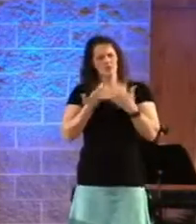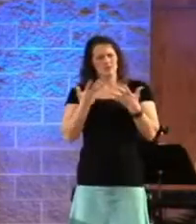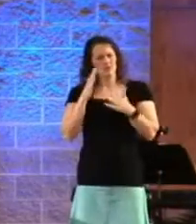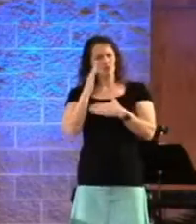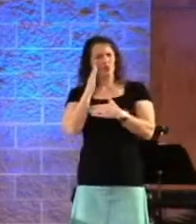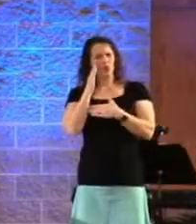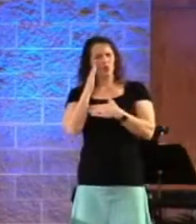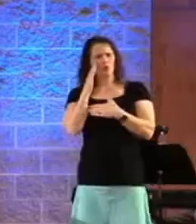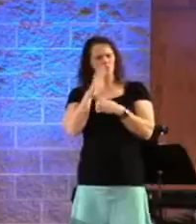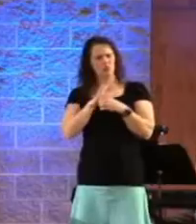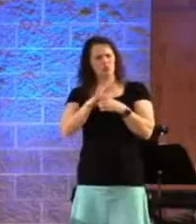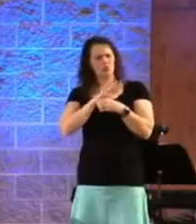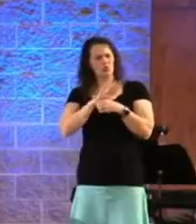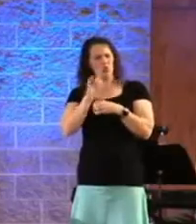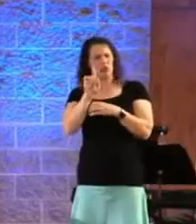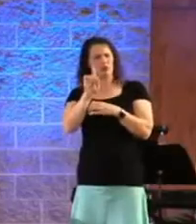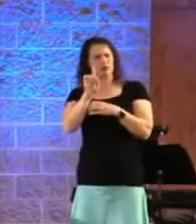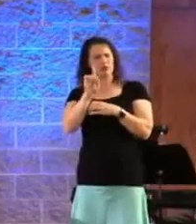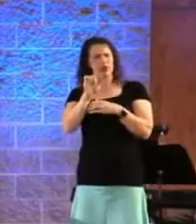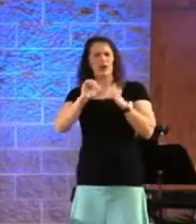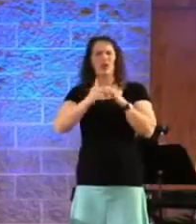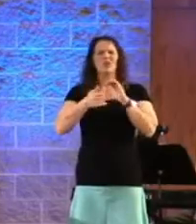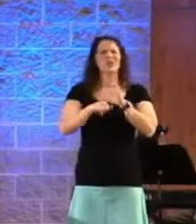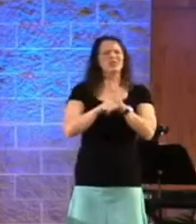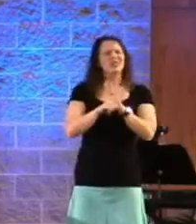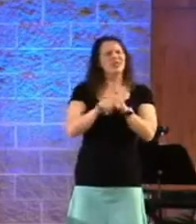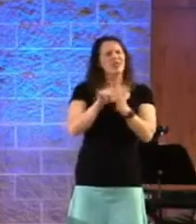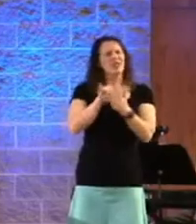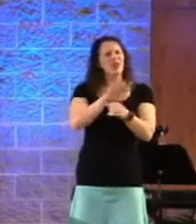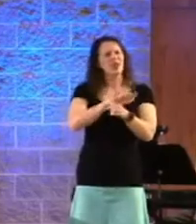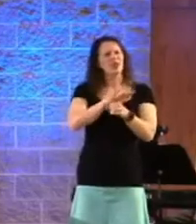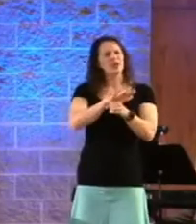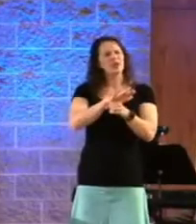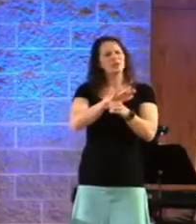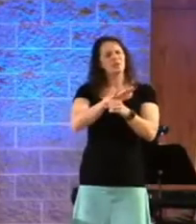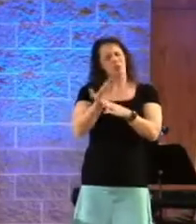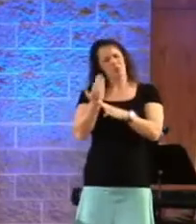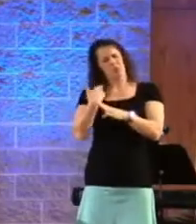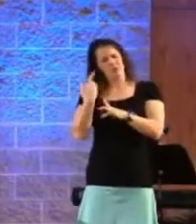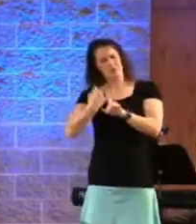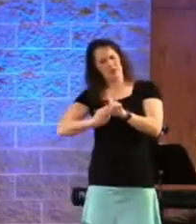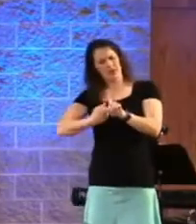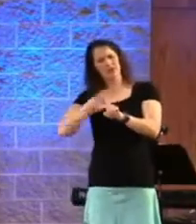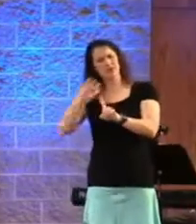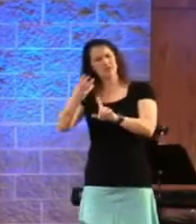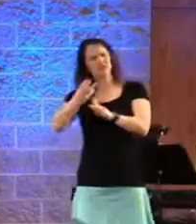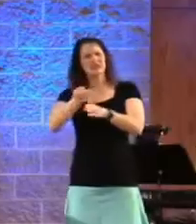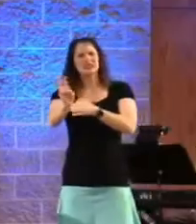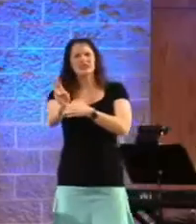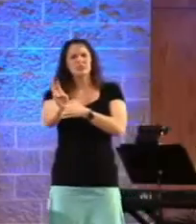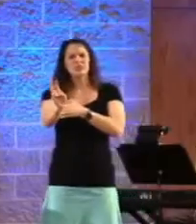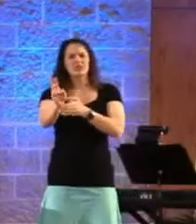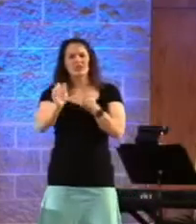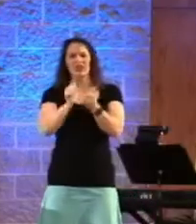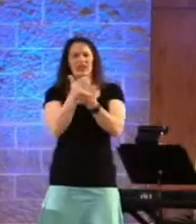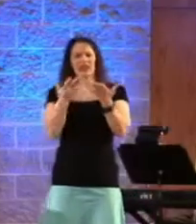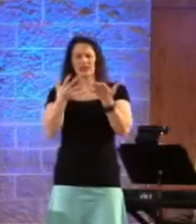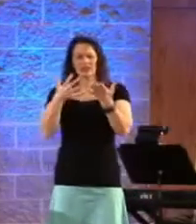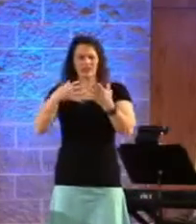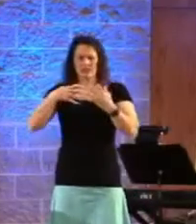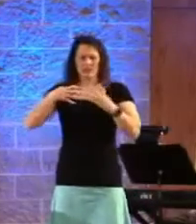them? Well, over the last month, 6 weeks, has there been anything that has just rocked you to the core